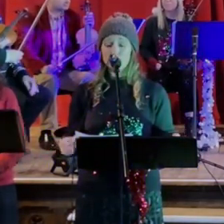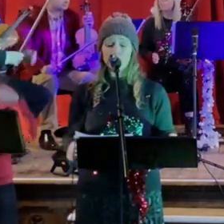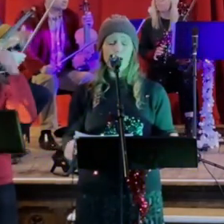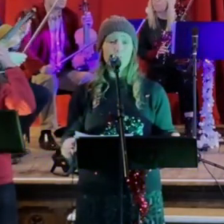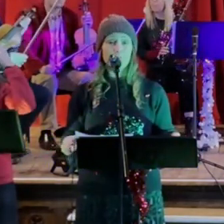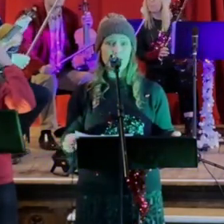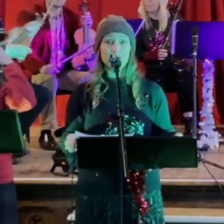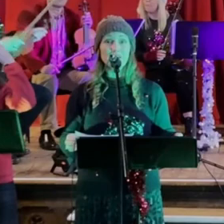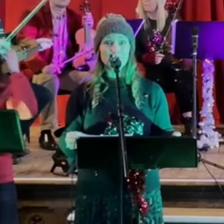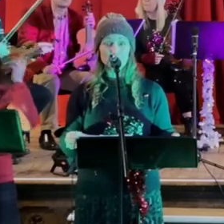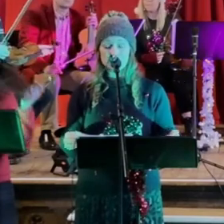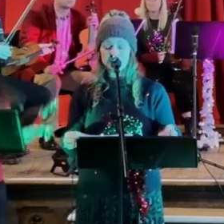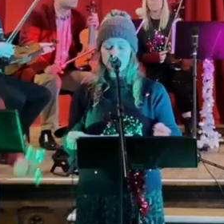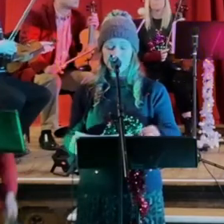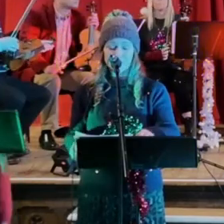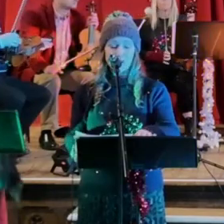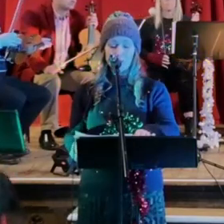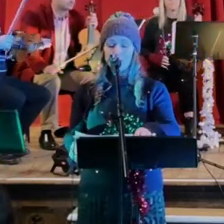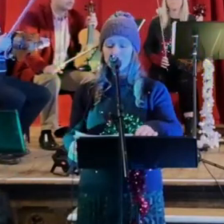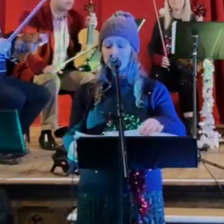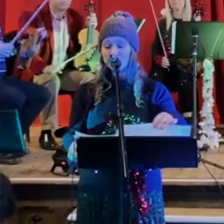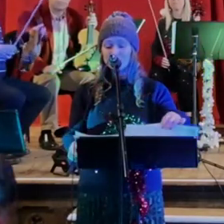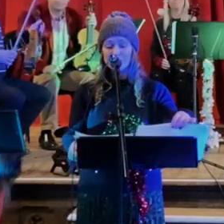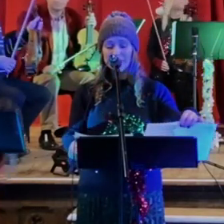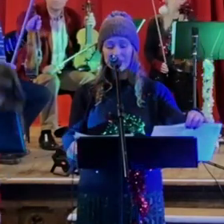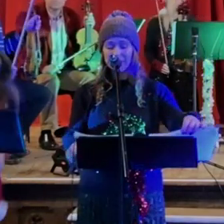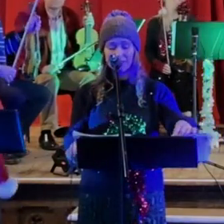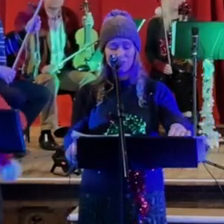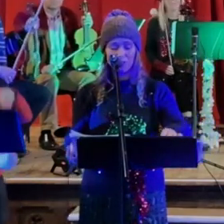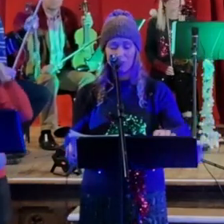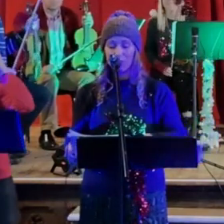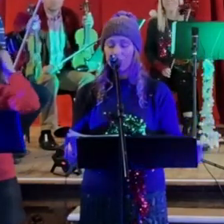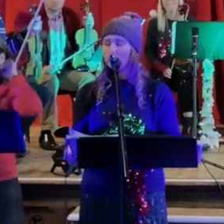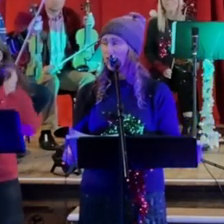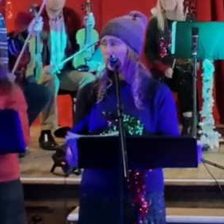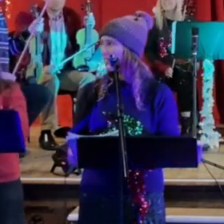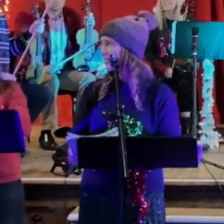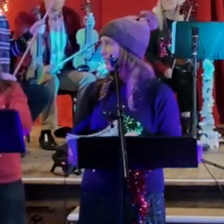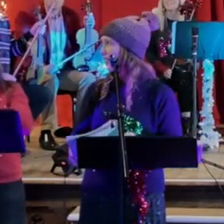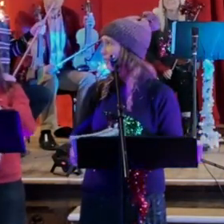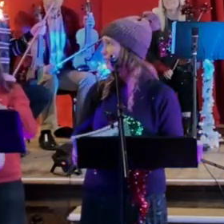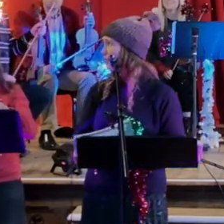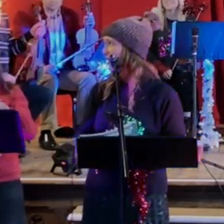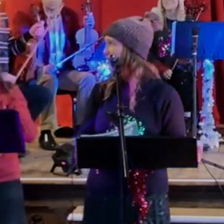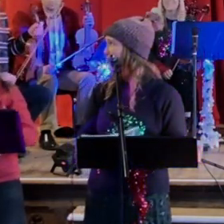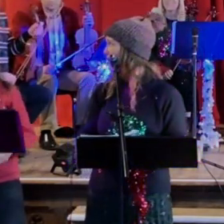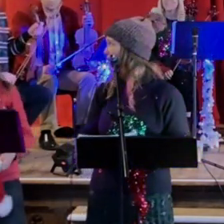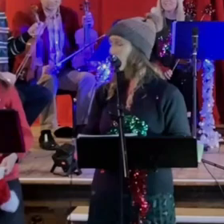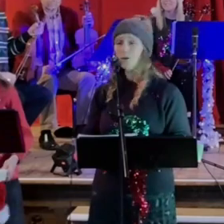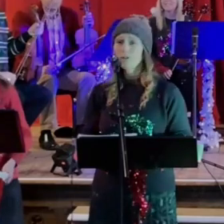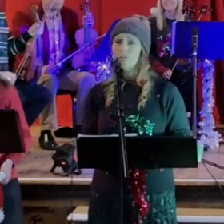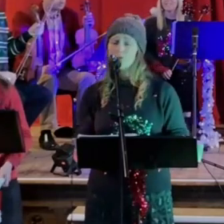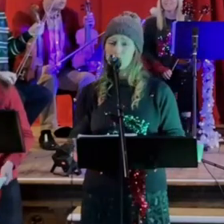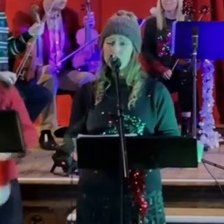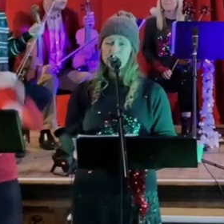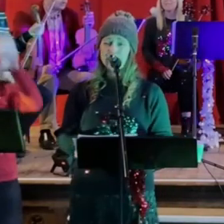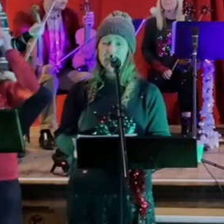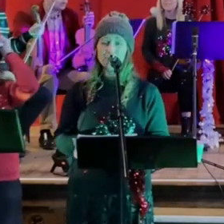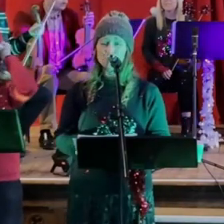a Merry Christmas," which we really, really do. We've not missed anything out, have we? No. No, sometimes I get carried